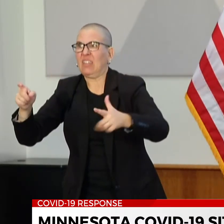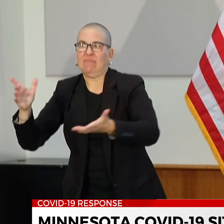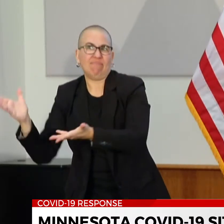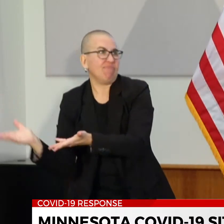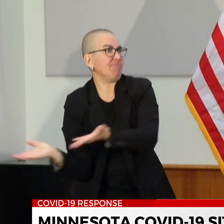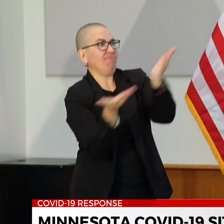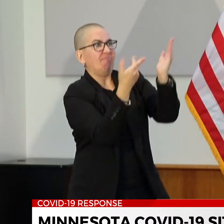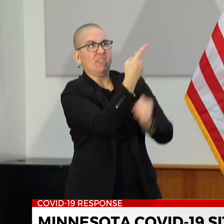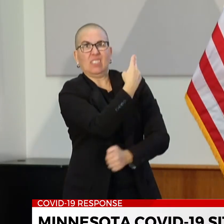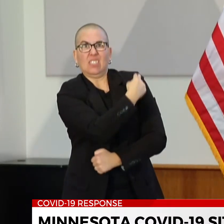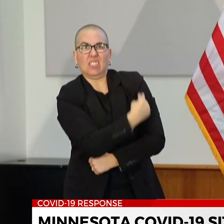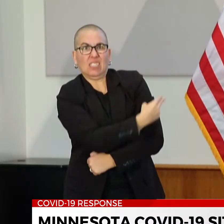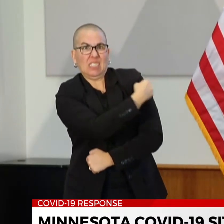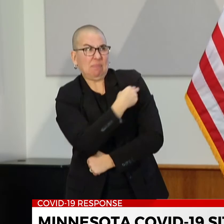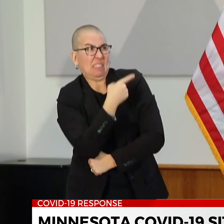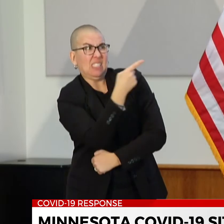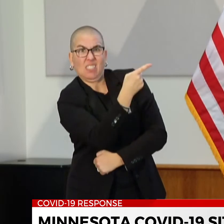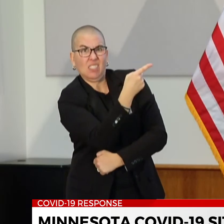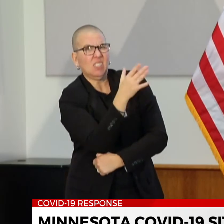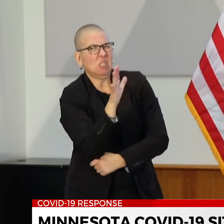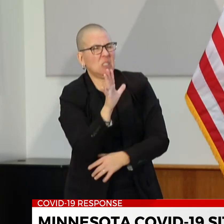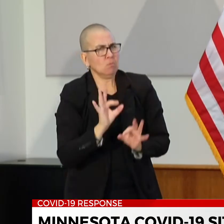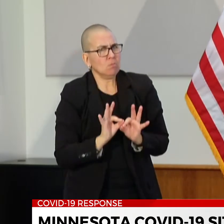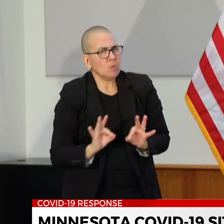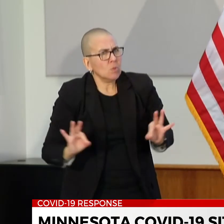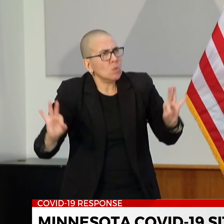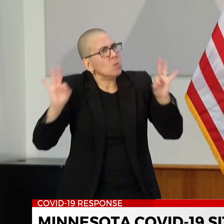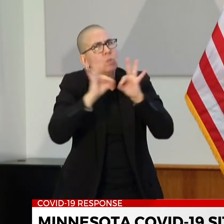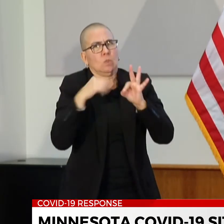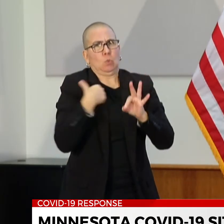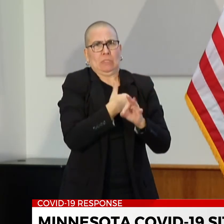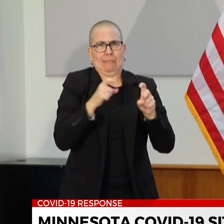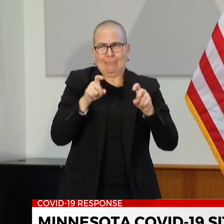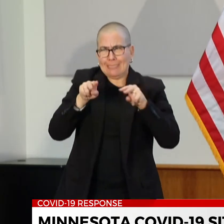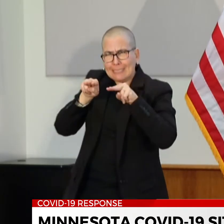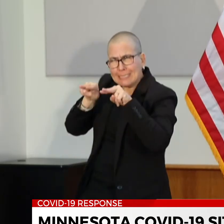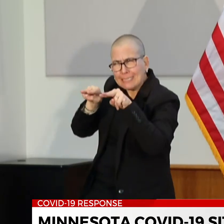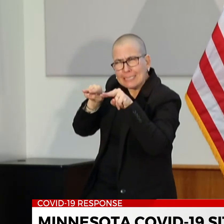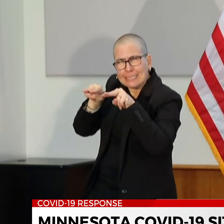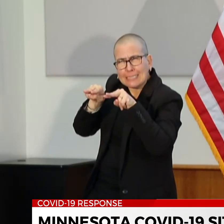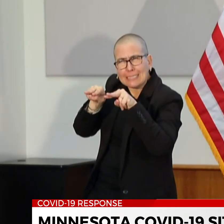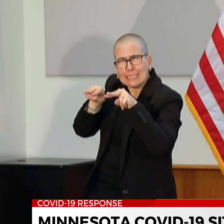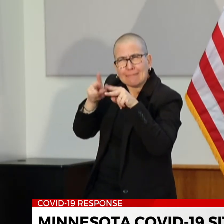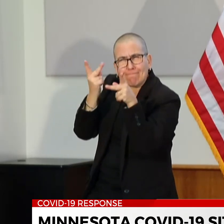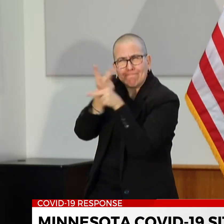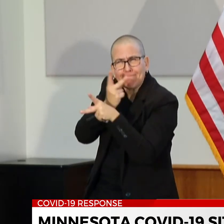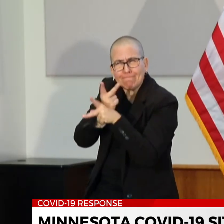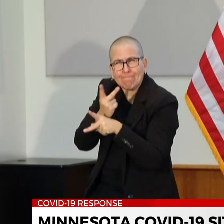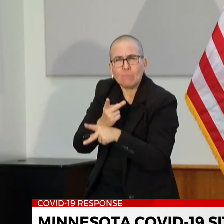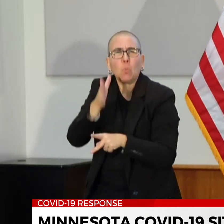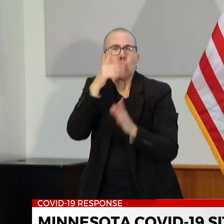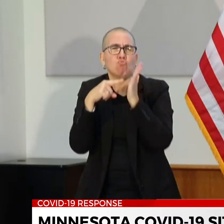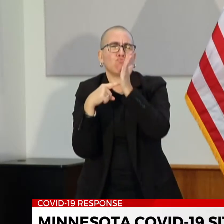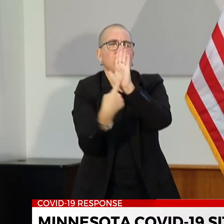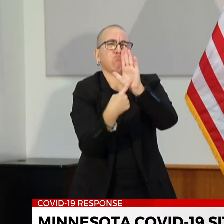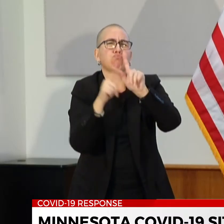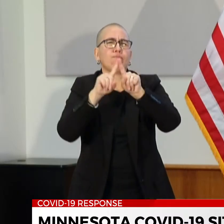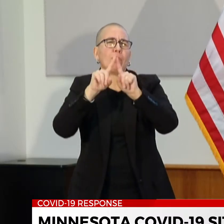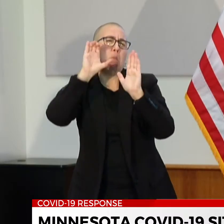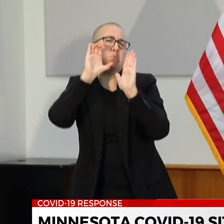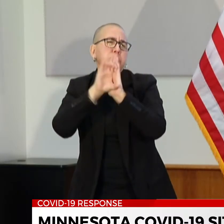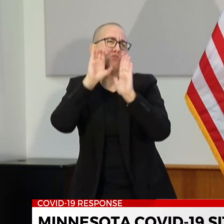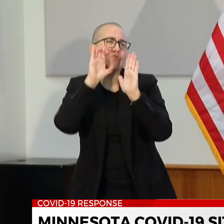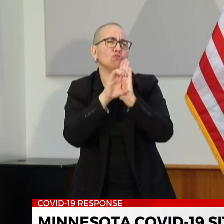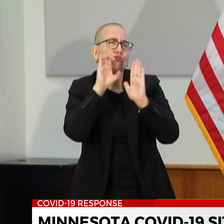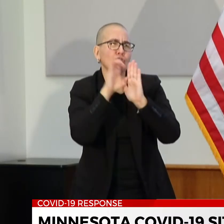so important that we all remain vigilant. So we've got some slides here to show some of the trends that I'm talking about, and I